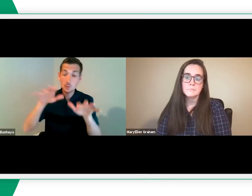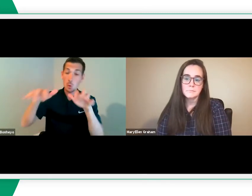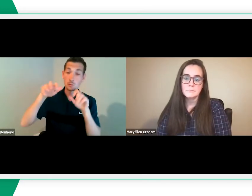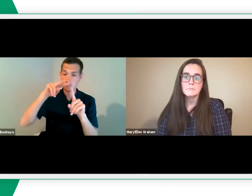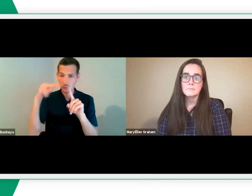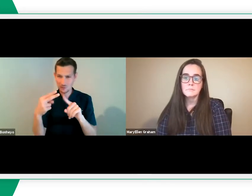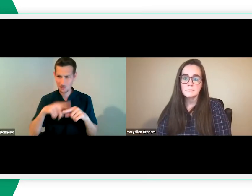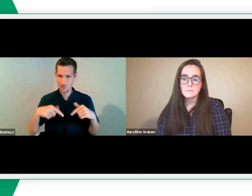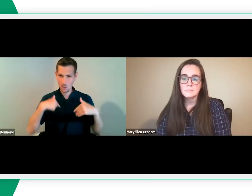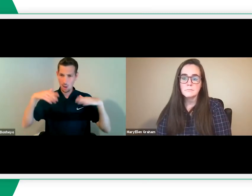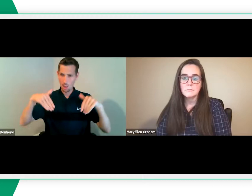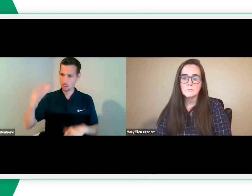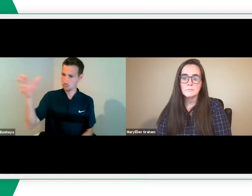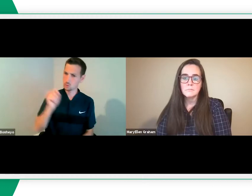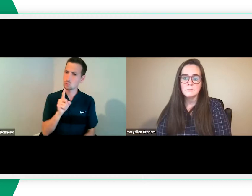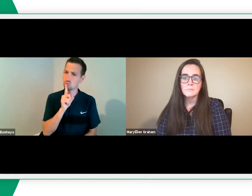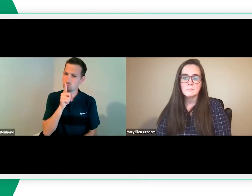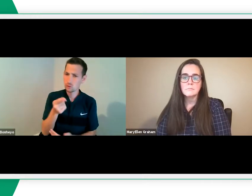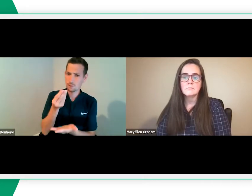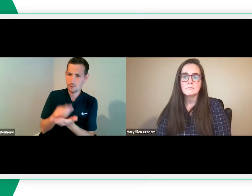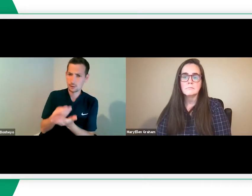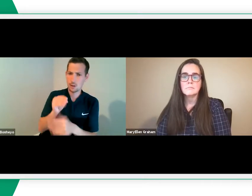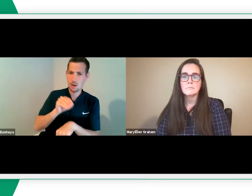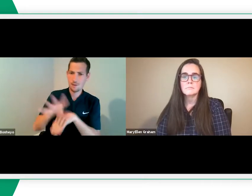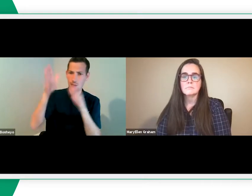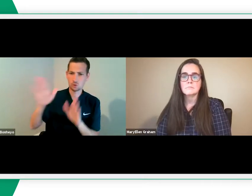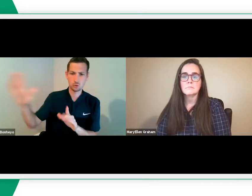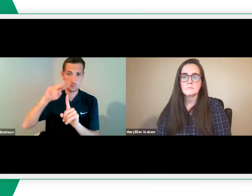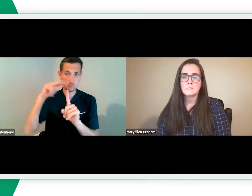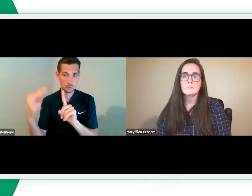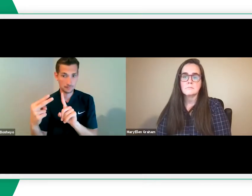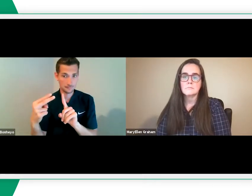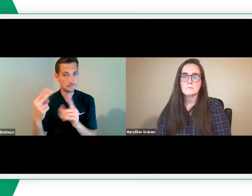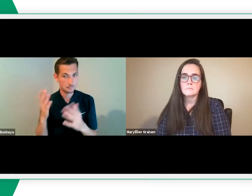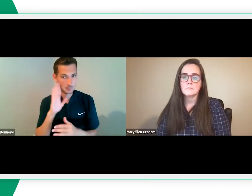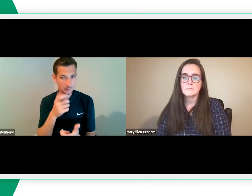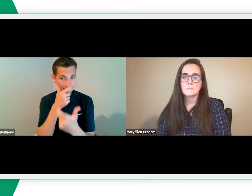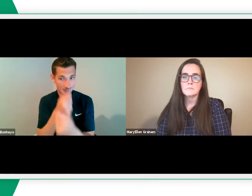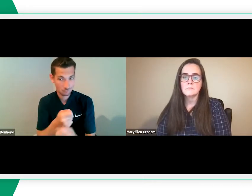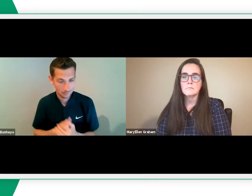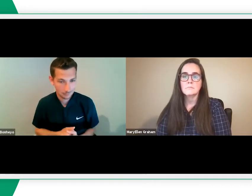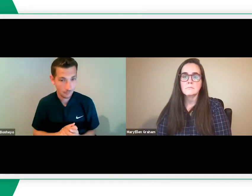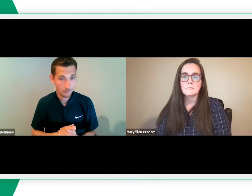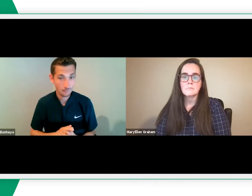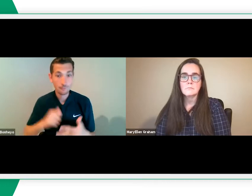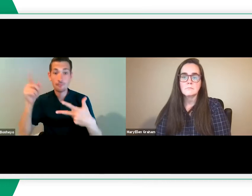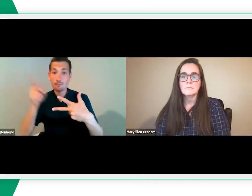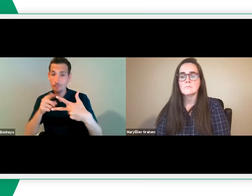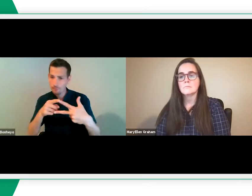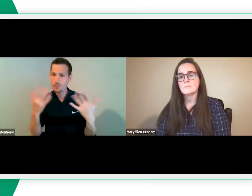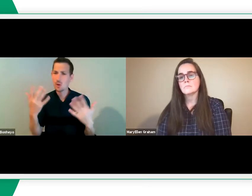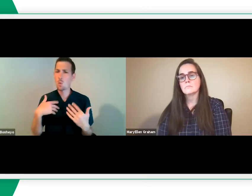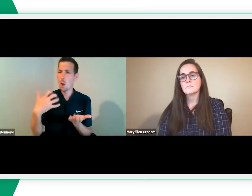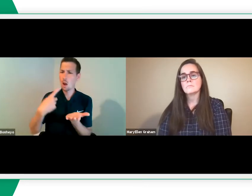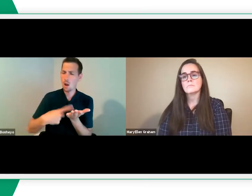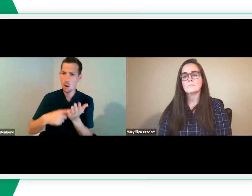my perspective, we have their perspective, a teacher's perspective, audience perspective. We haven't really gotten a true financial advisor's perspective on this topic, so